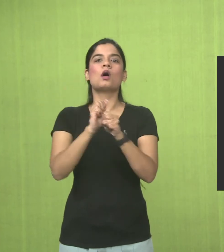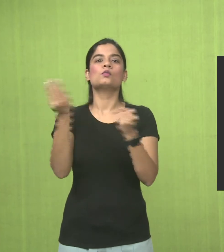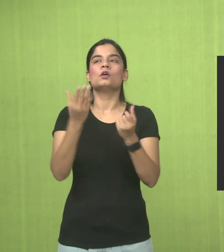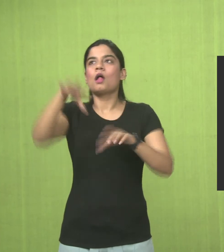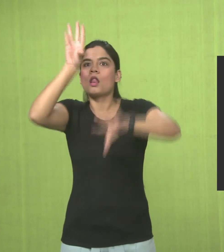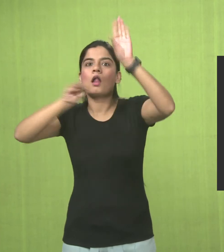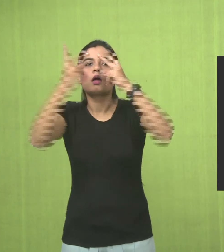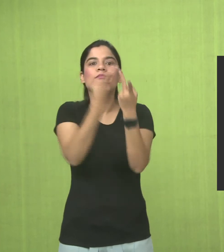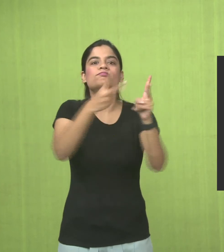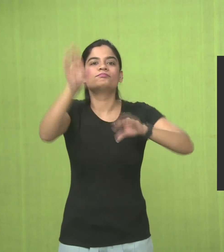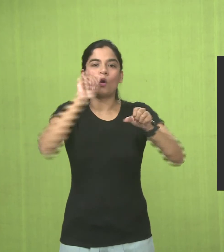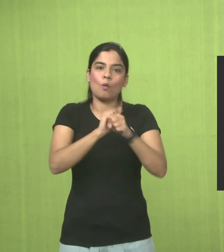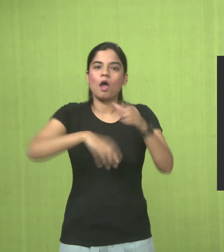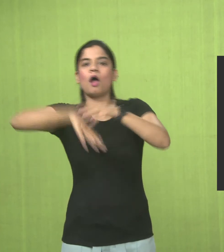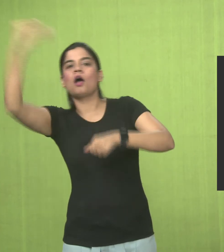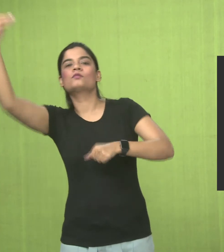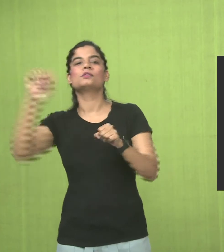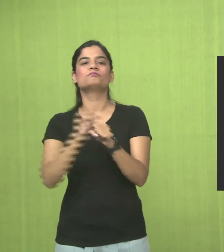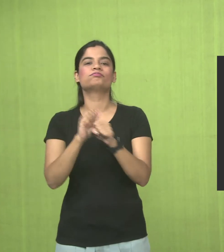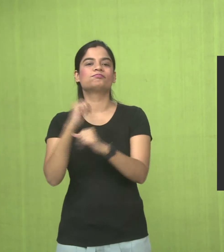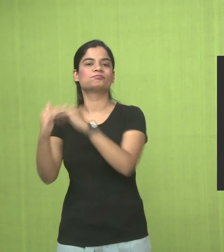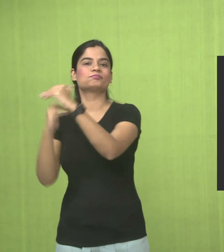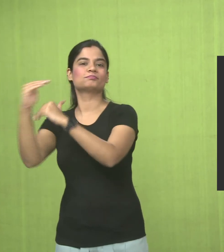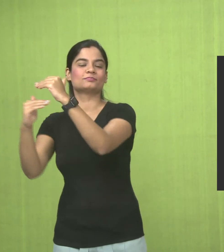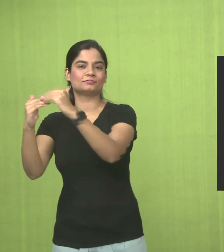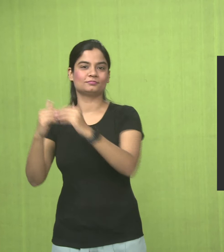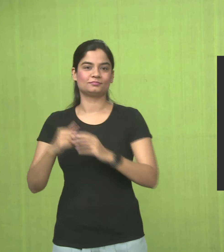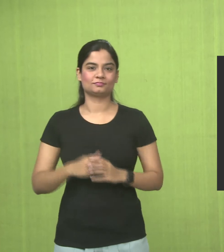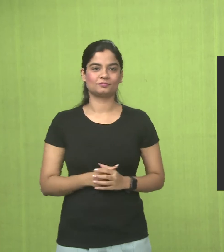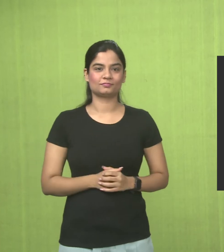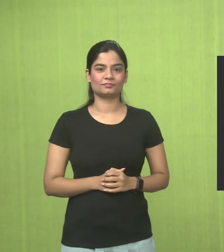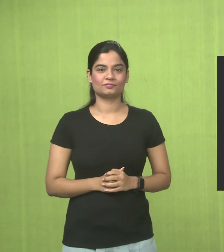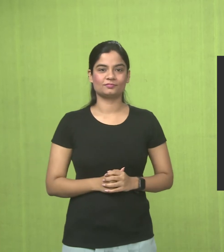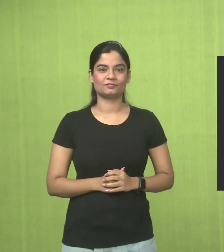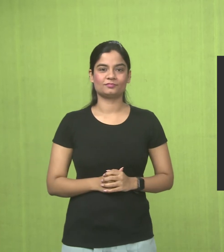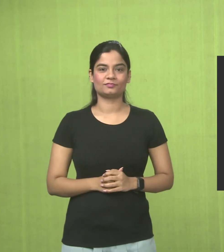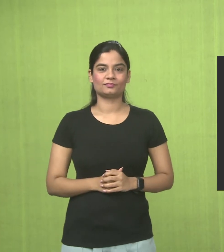Working outside for jobs and not just working at home for progressing and getting better income.